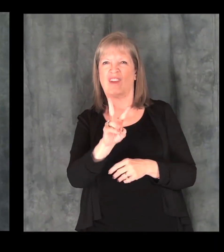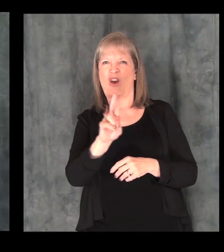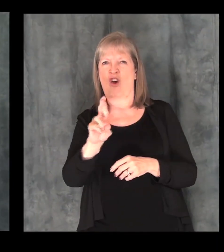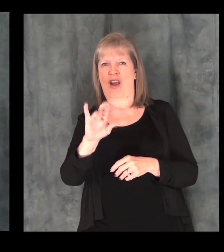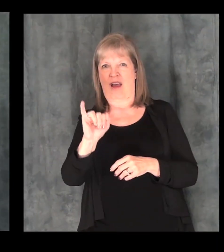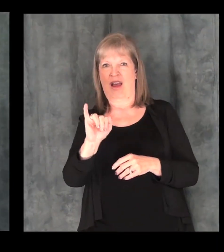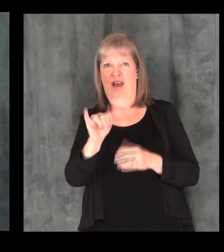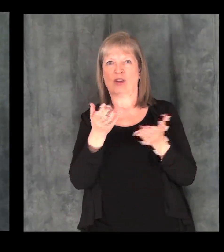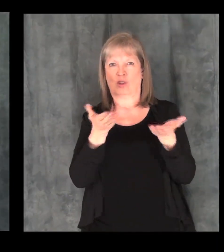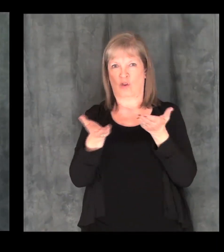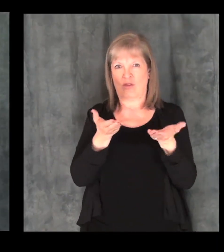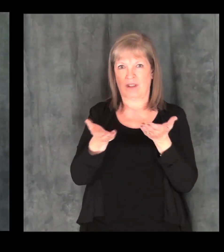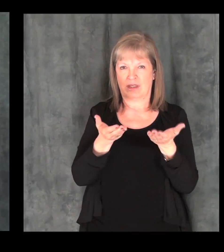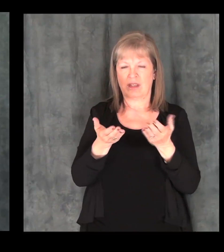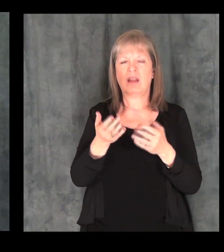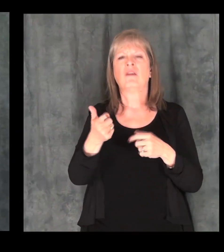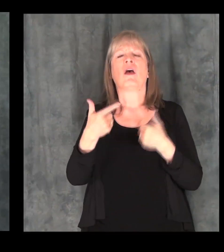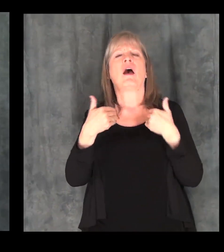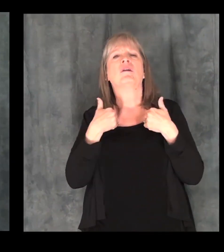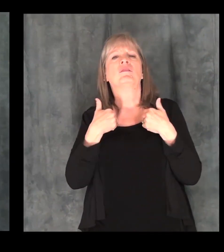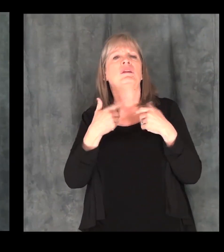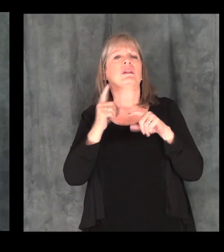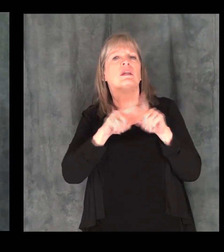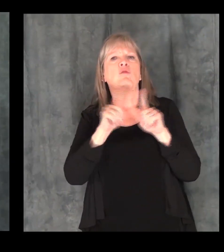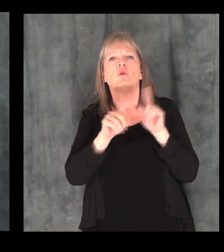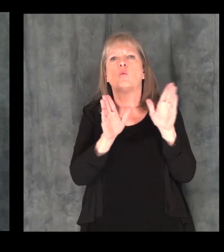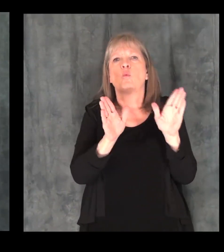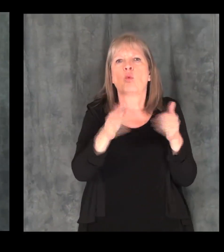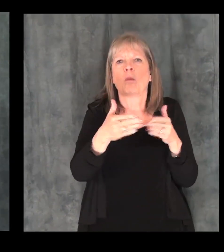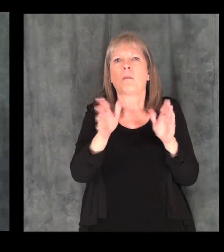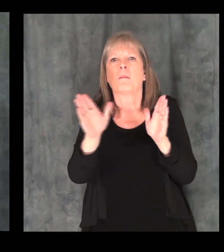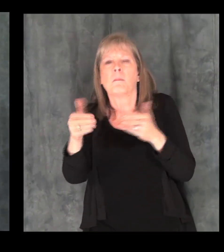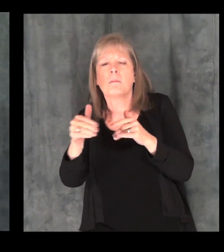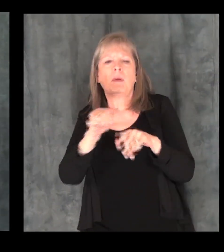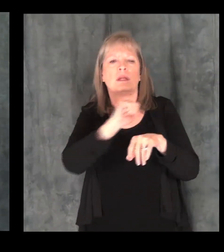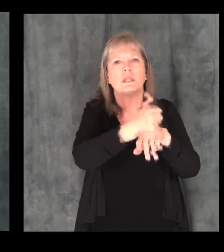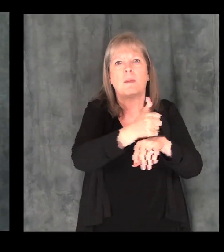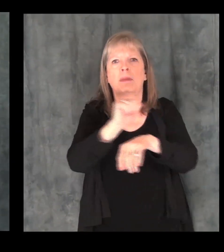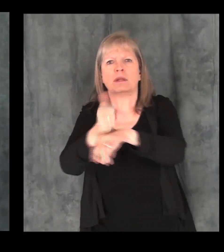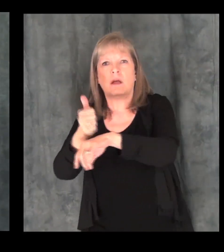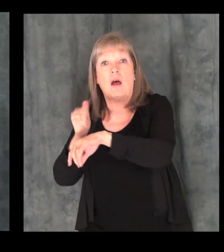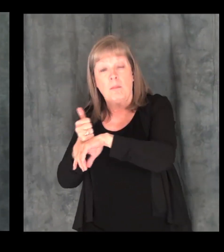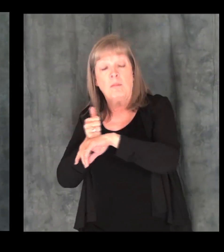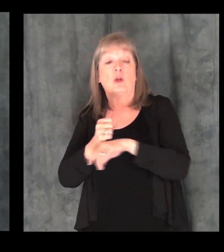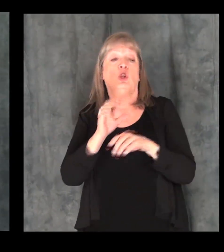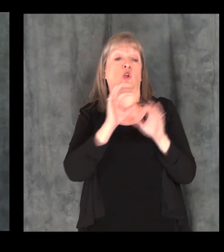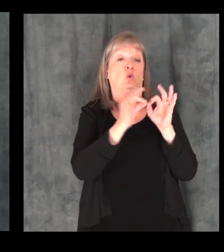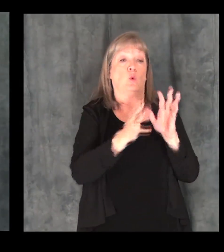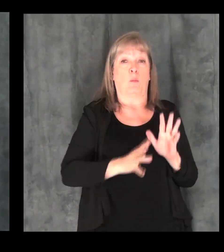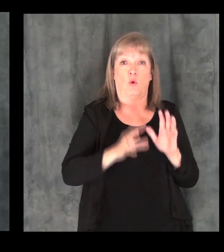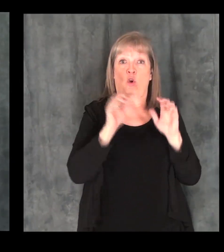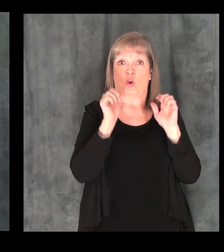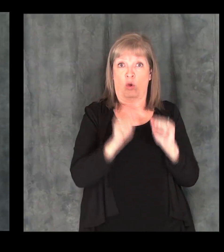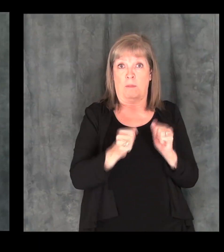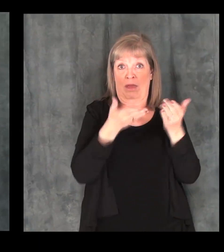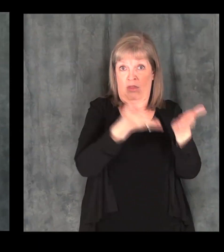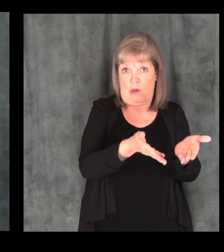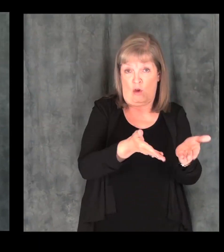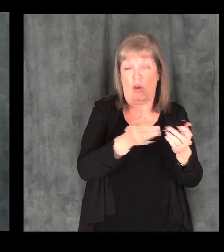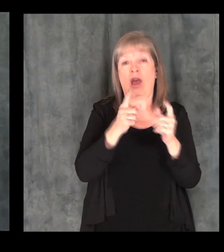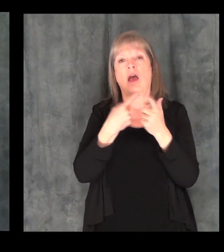service where they had different rooms set up where interpreters could be present, and then deaf people could call in. They could go